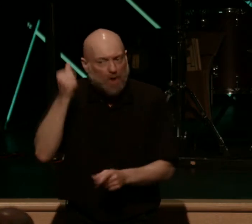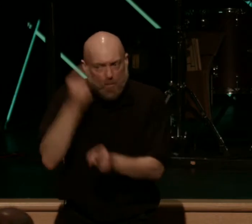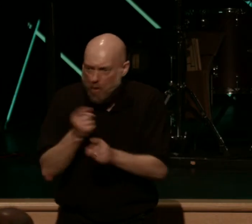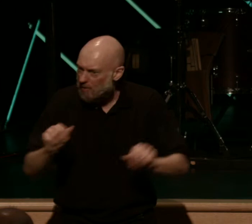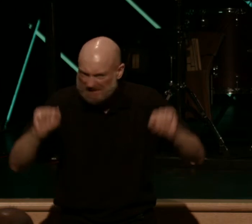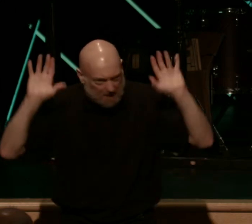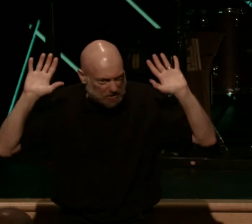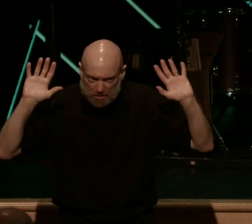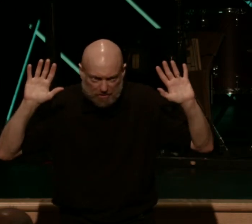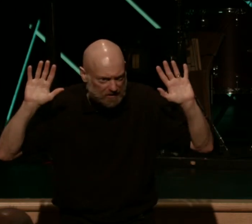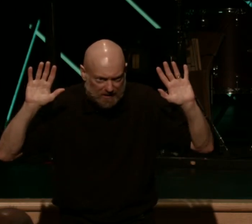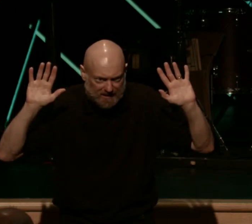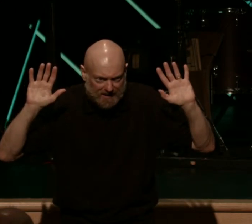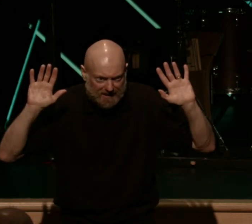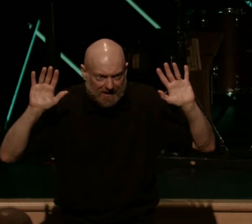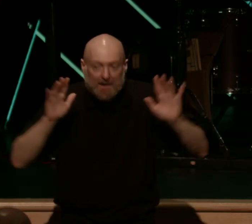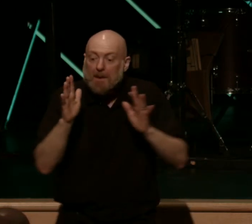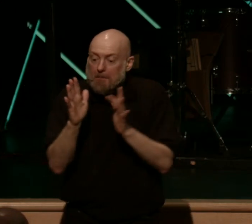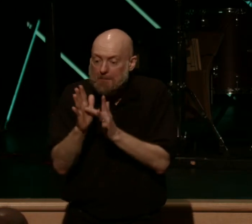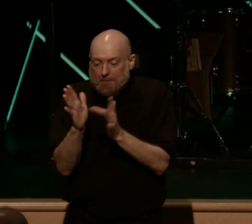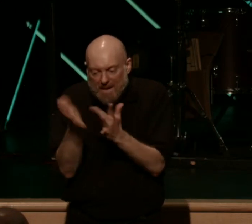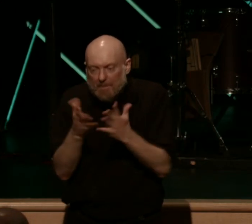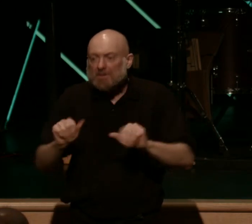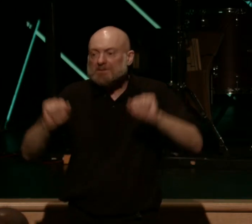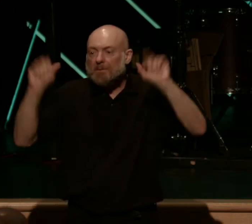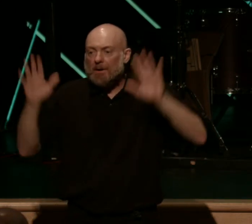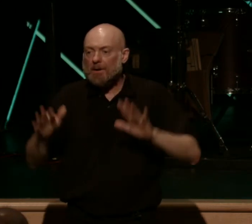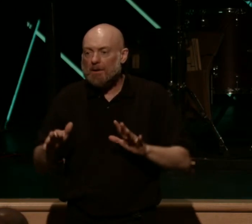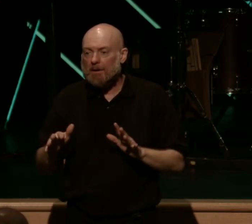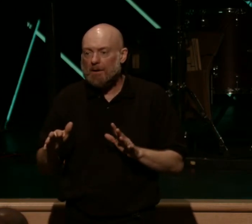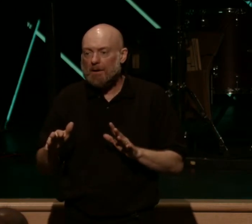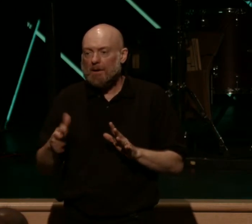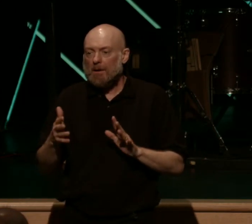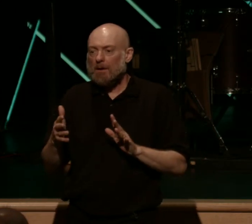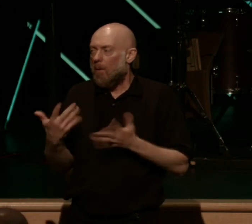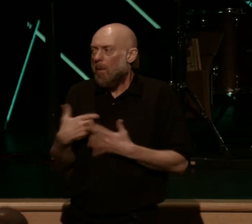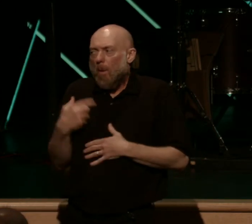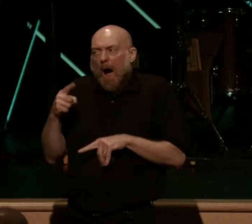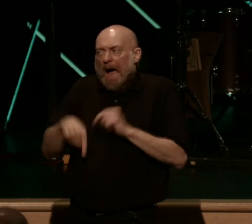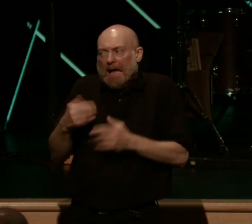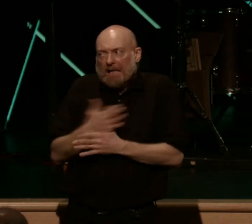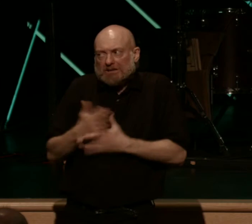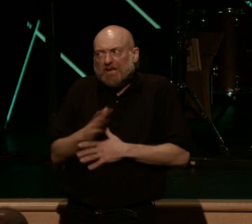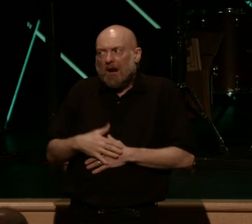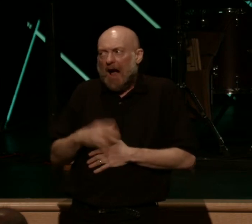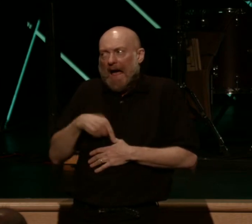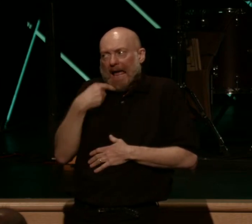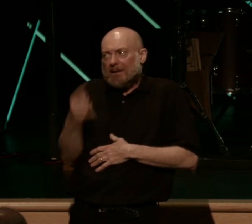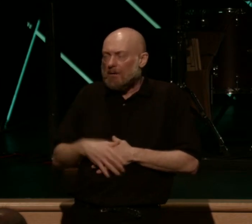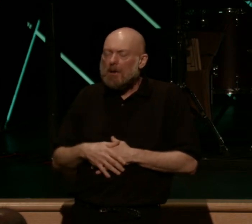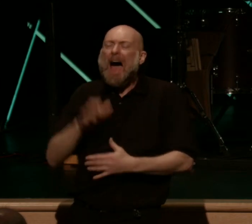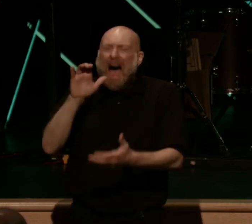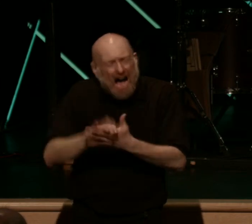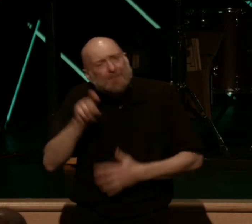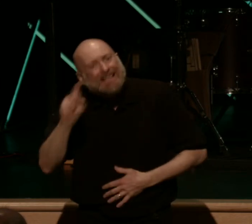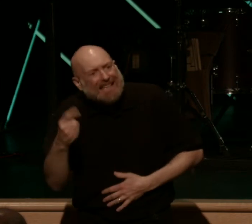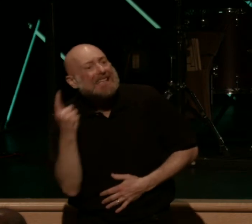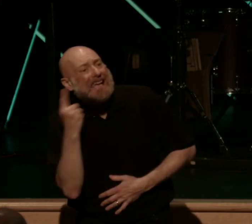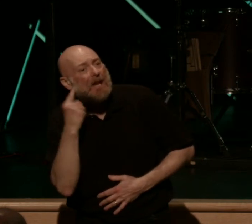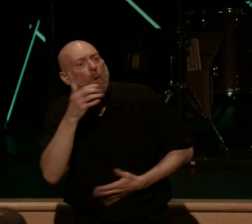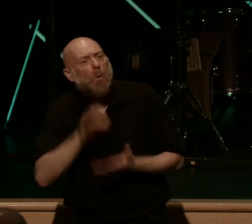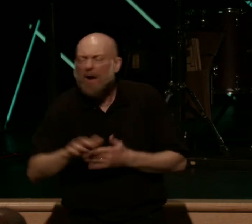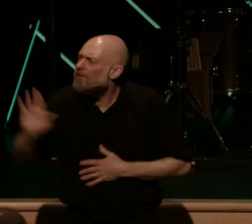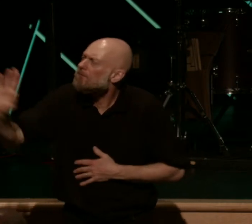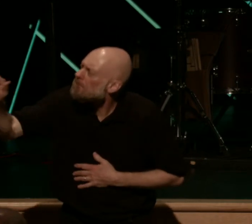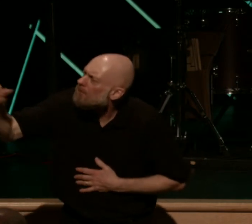submission. Biblical submission is not never sharing an opinion. Husbands need to hear their wives' opinions. They